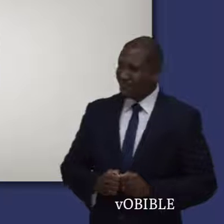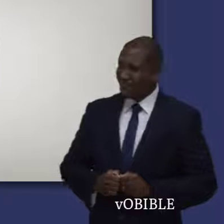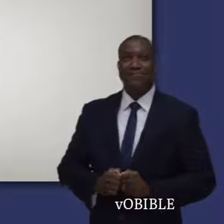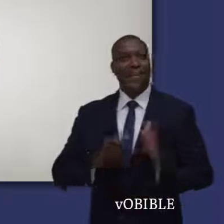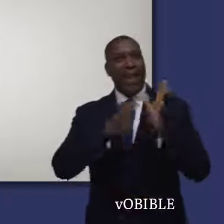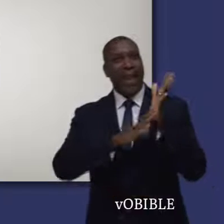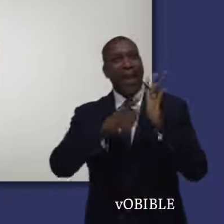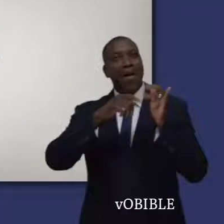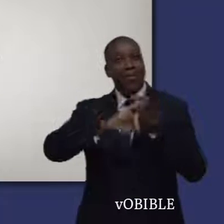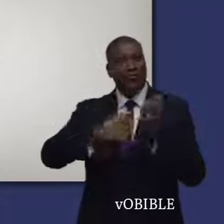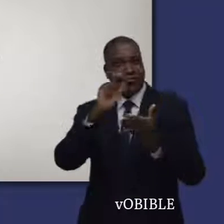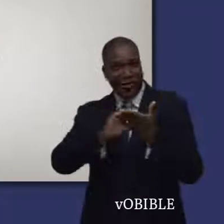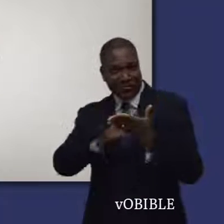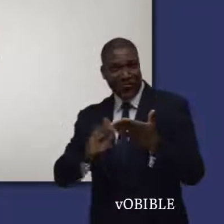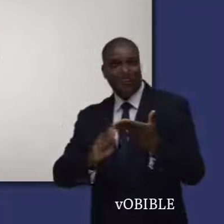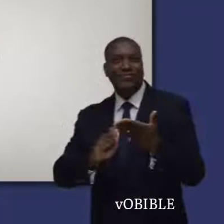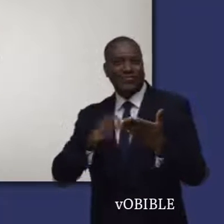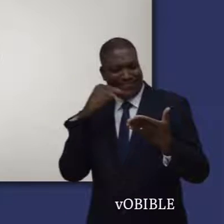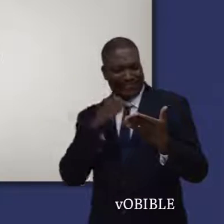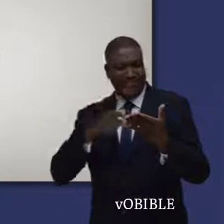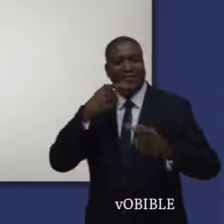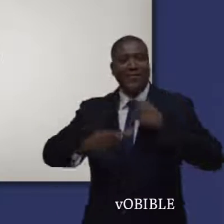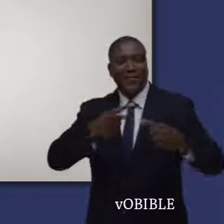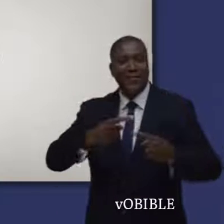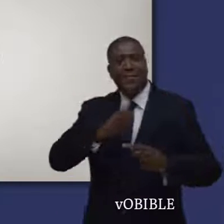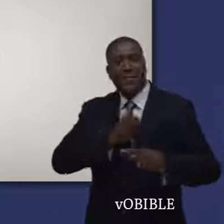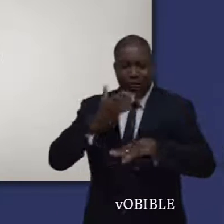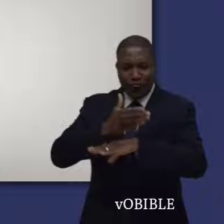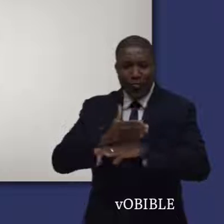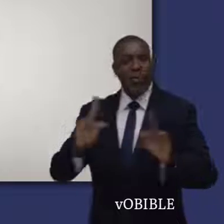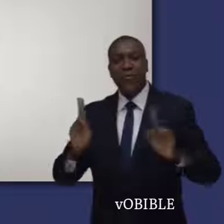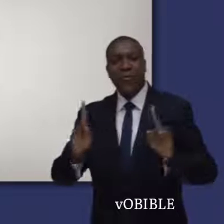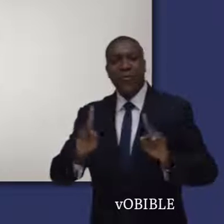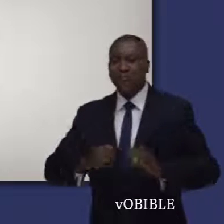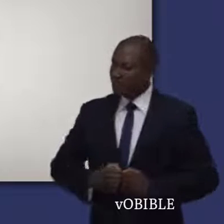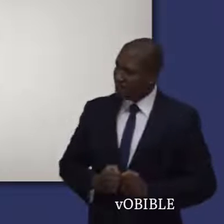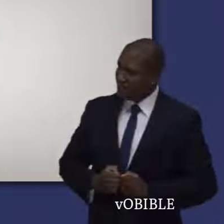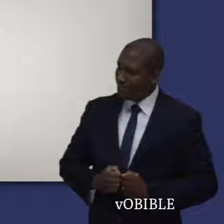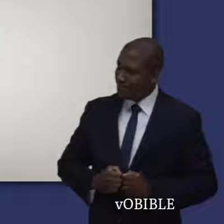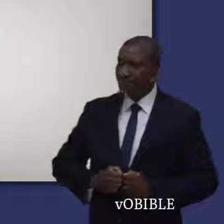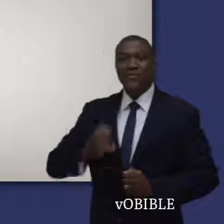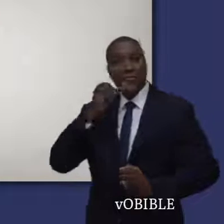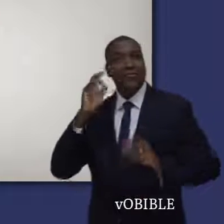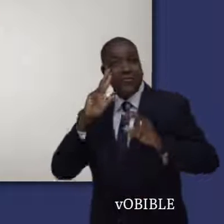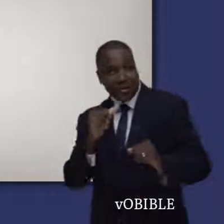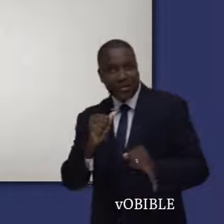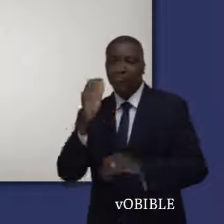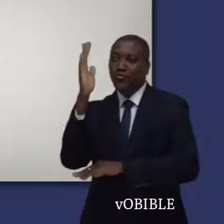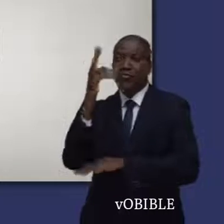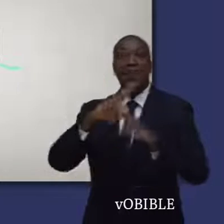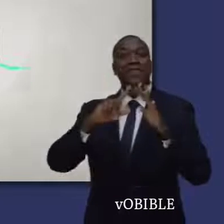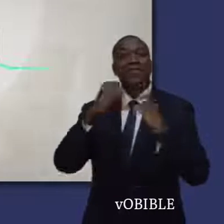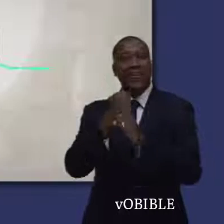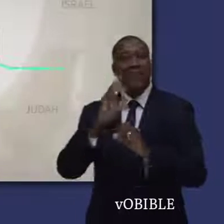Amos, the prophet who wrote the book bearing his name, describes himself as having been a herdsman and one who took care of sycamore